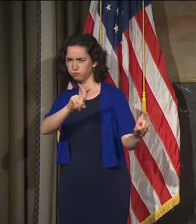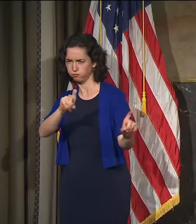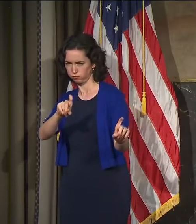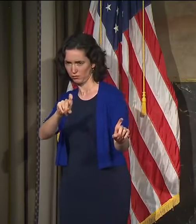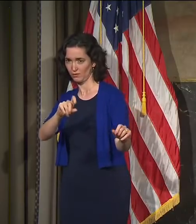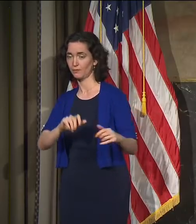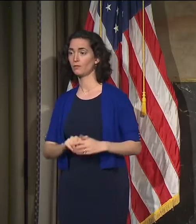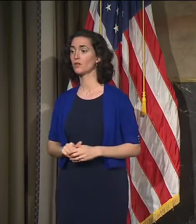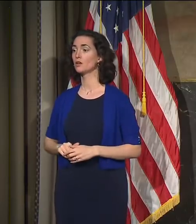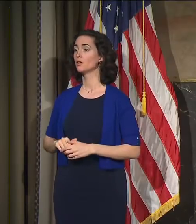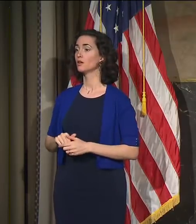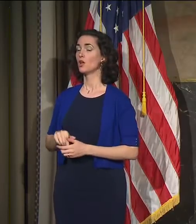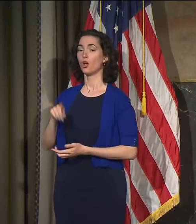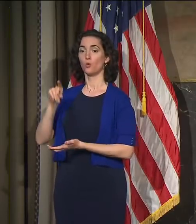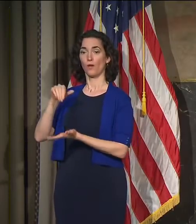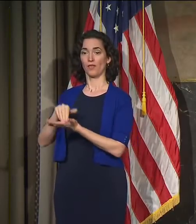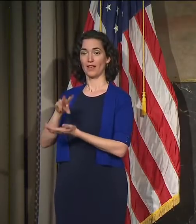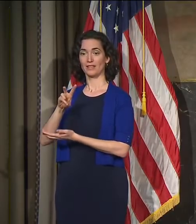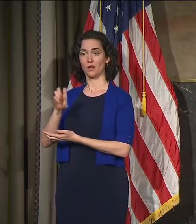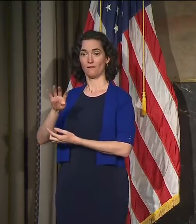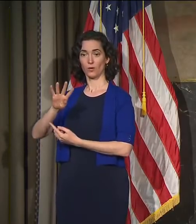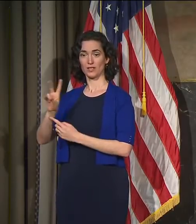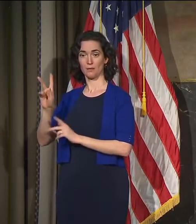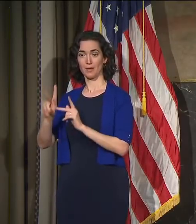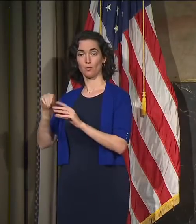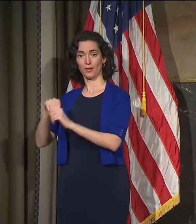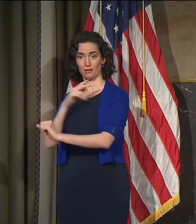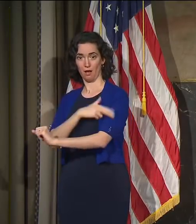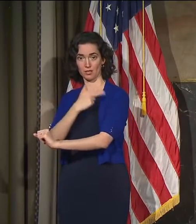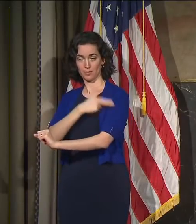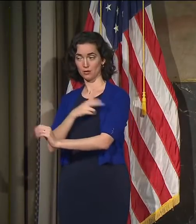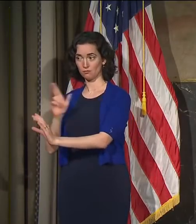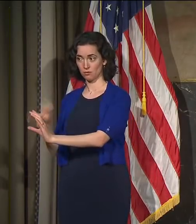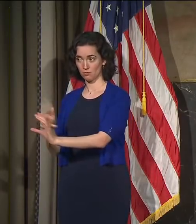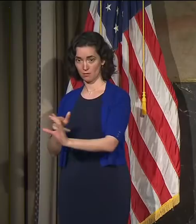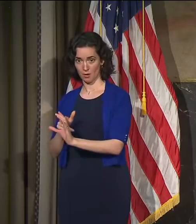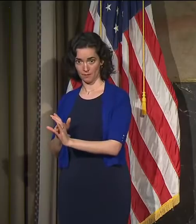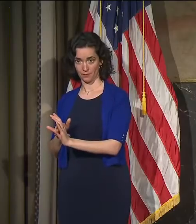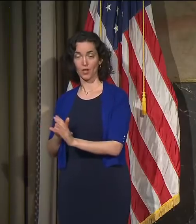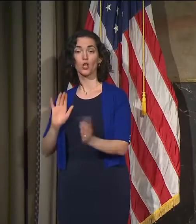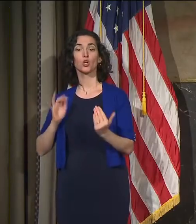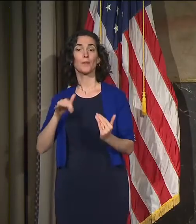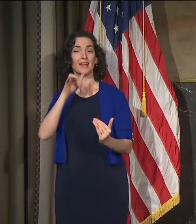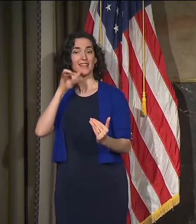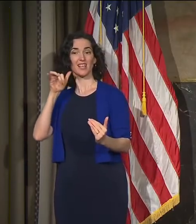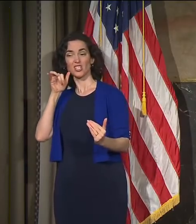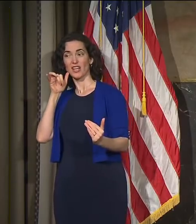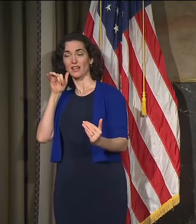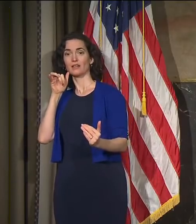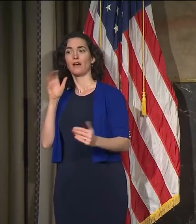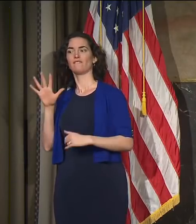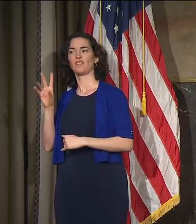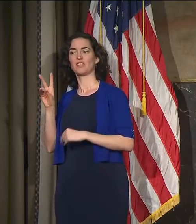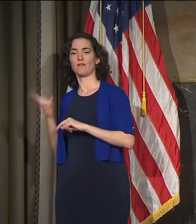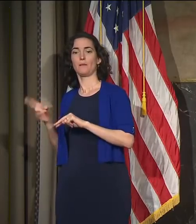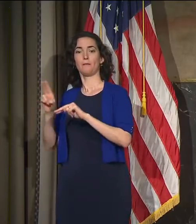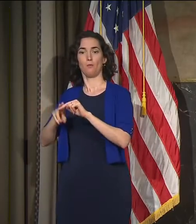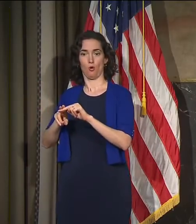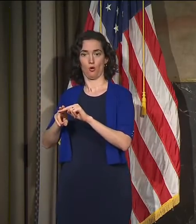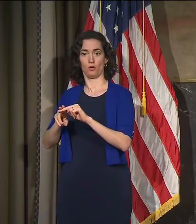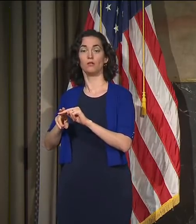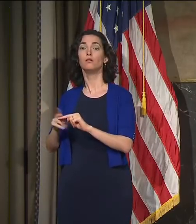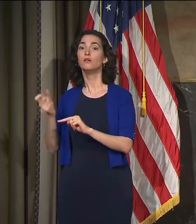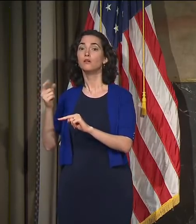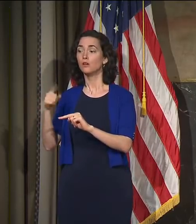The 1,647 people are hospitalized. That's up 57 from the previous day. 181 of